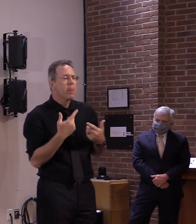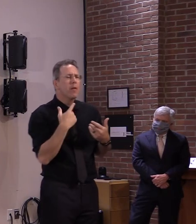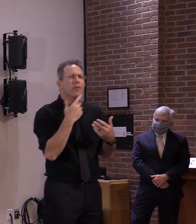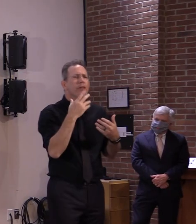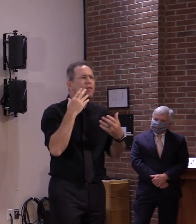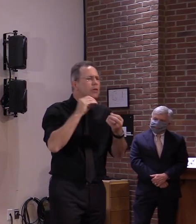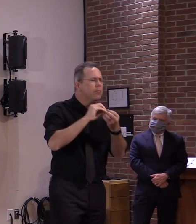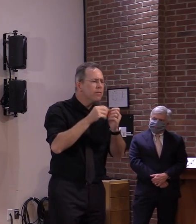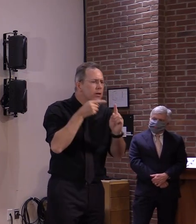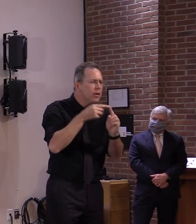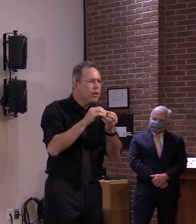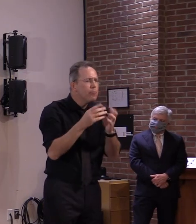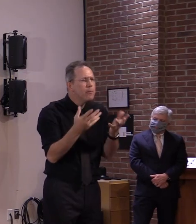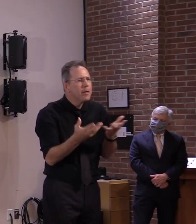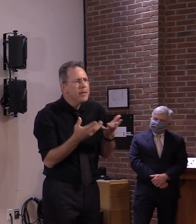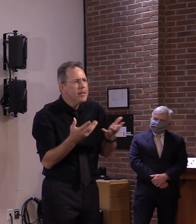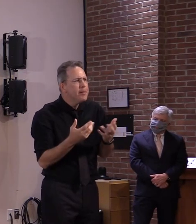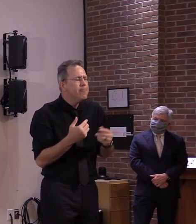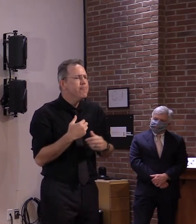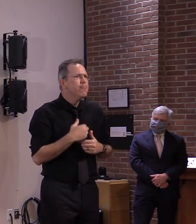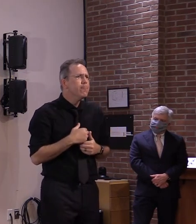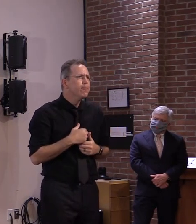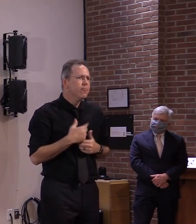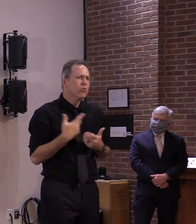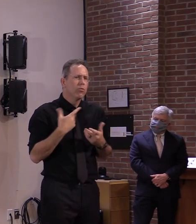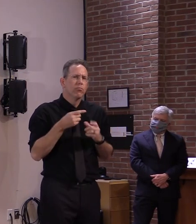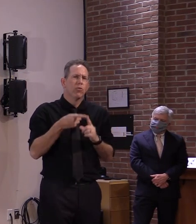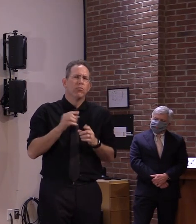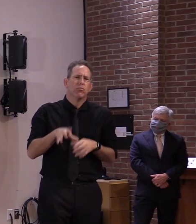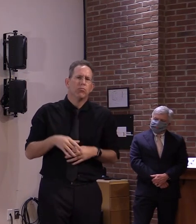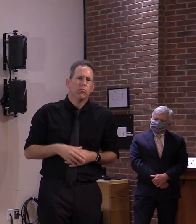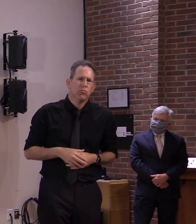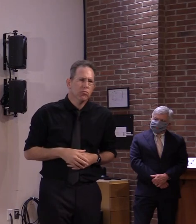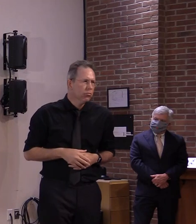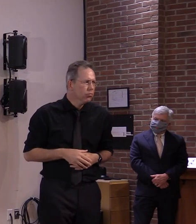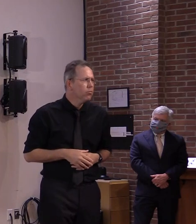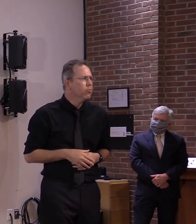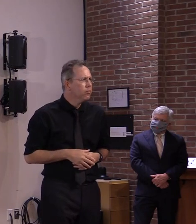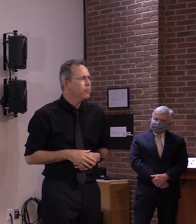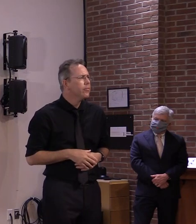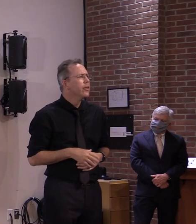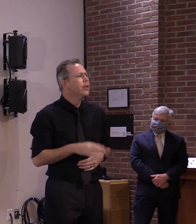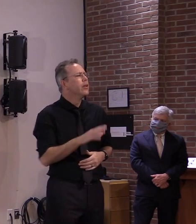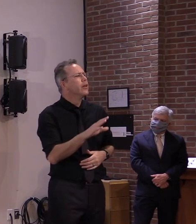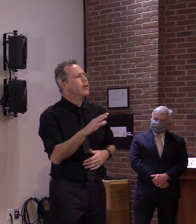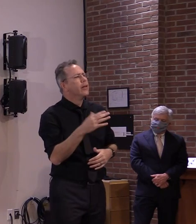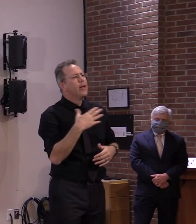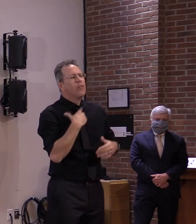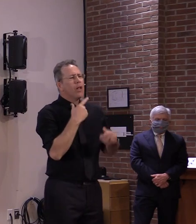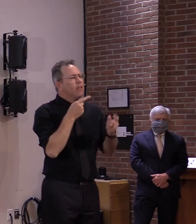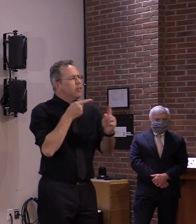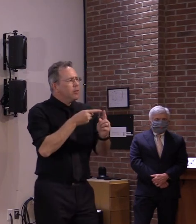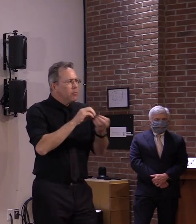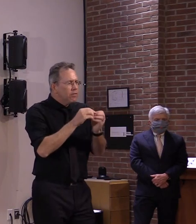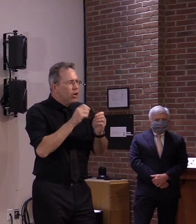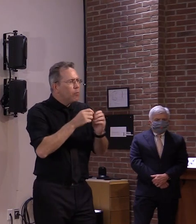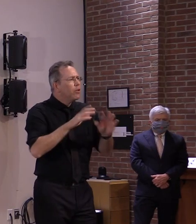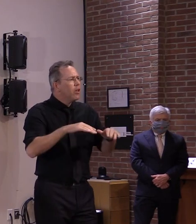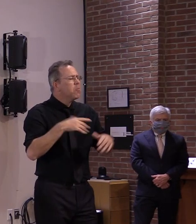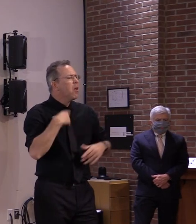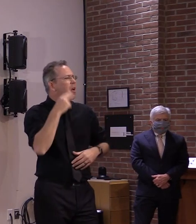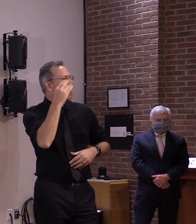week you can come back with that. Yeah, I'm not sure that we have one, but certainly we'll reflect on that.